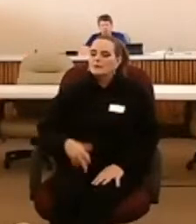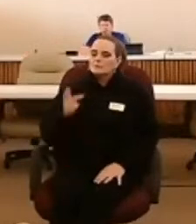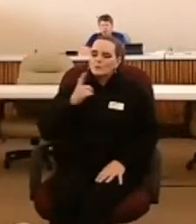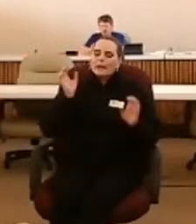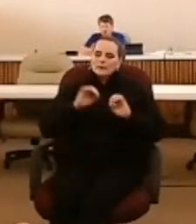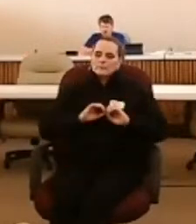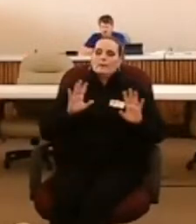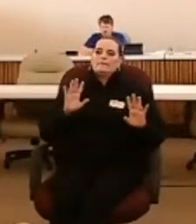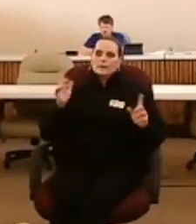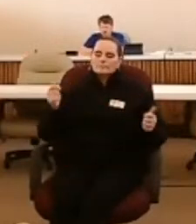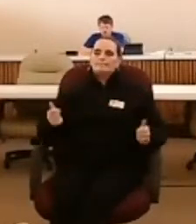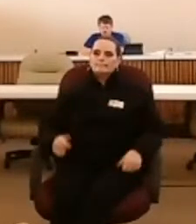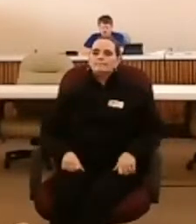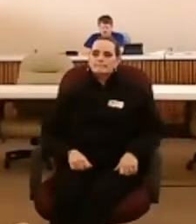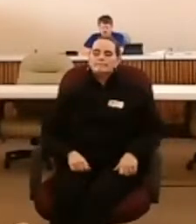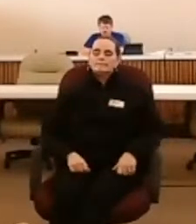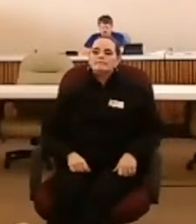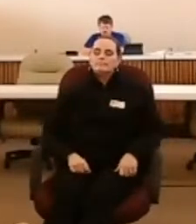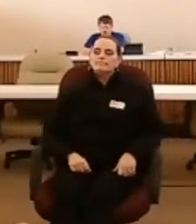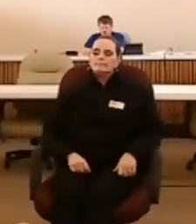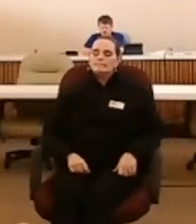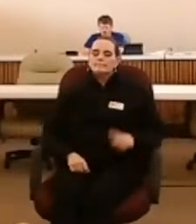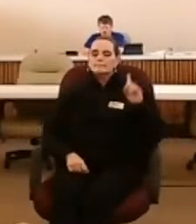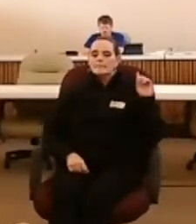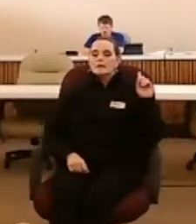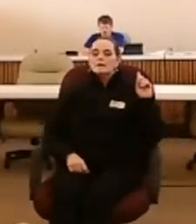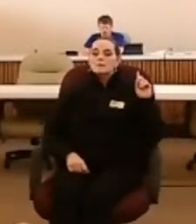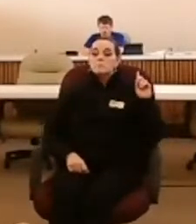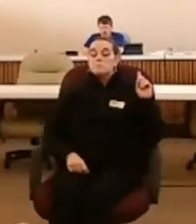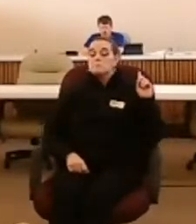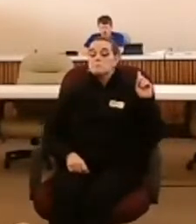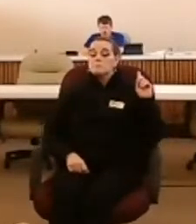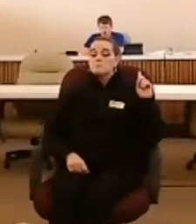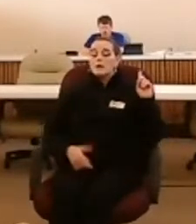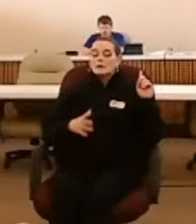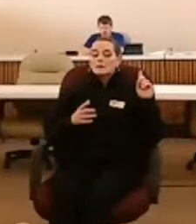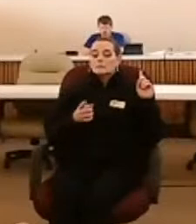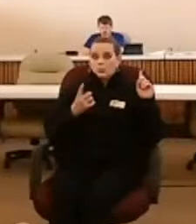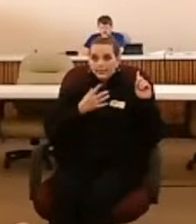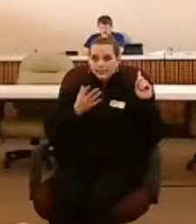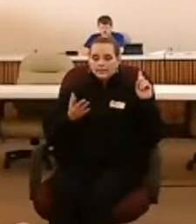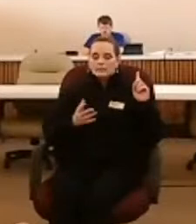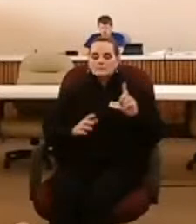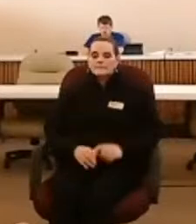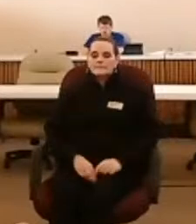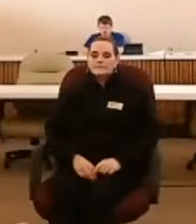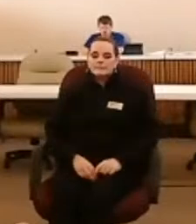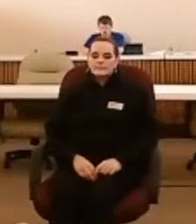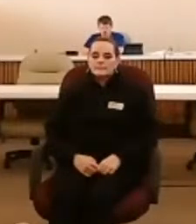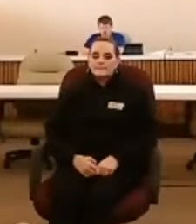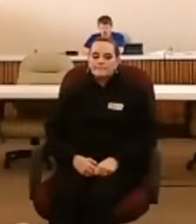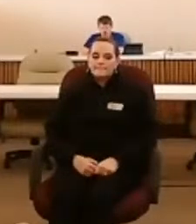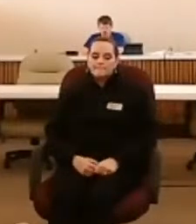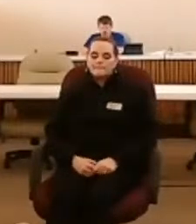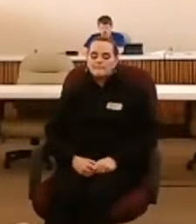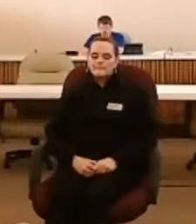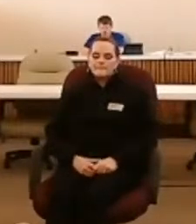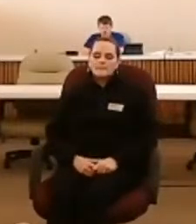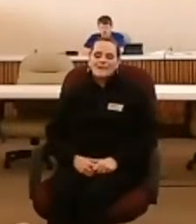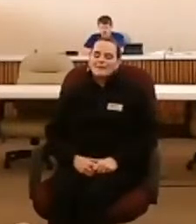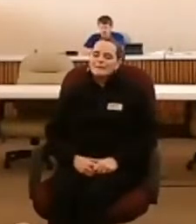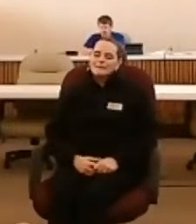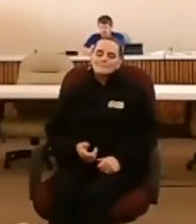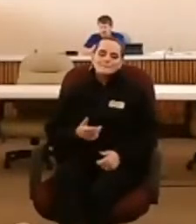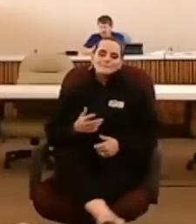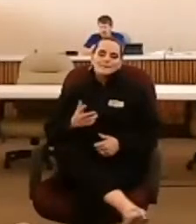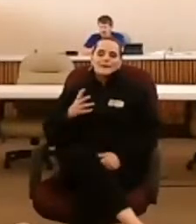clarified their concern, I think. Okay, so, you know, one of the things, again, in looking at these, and I think all